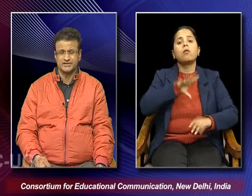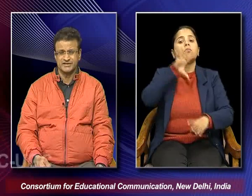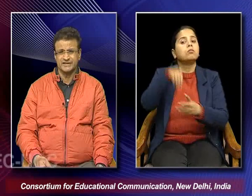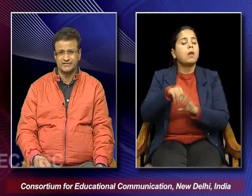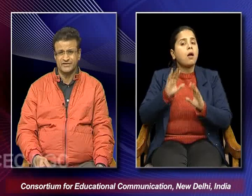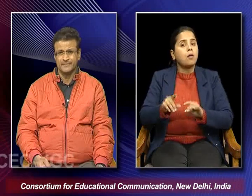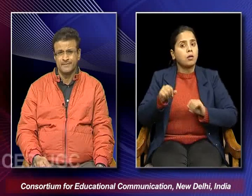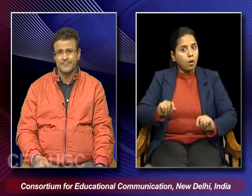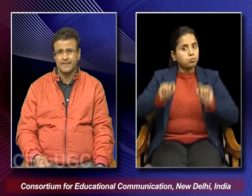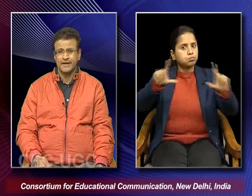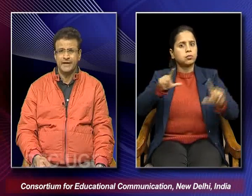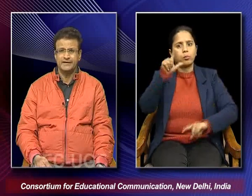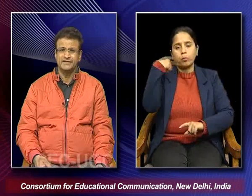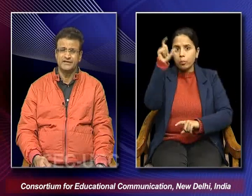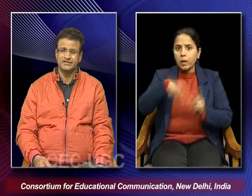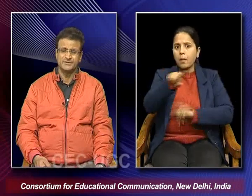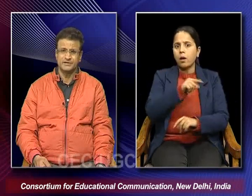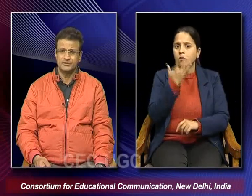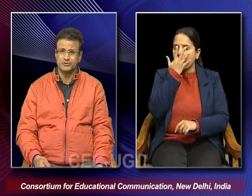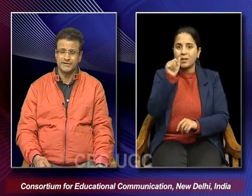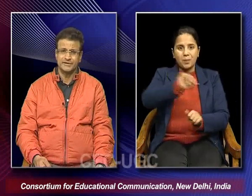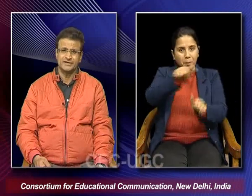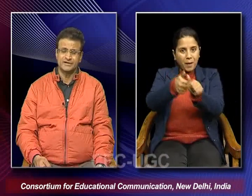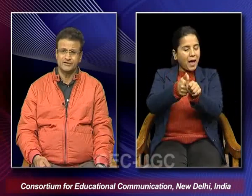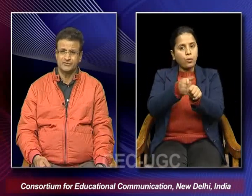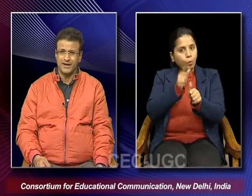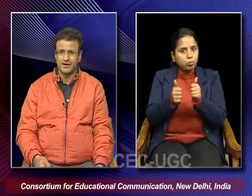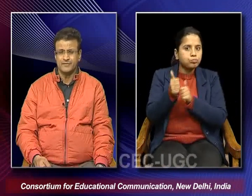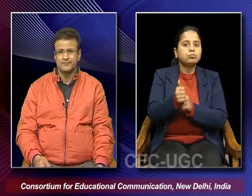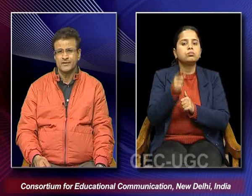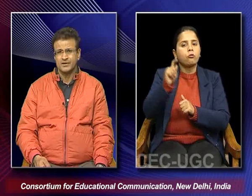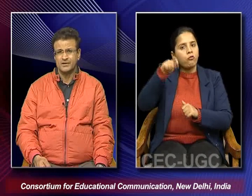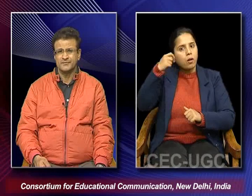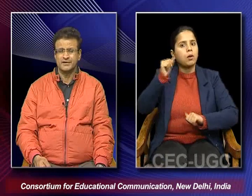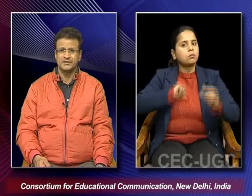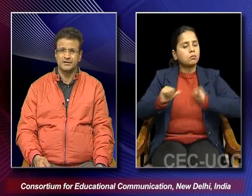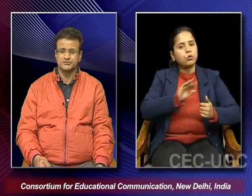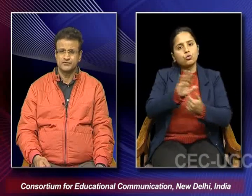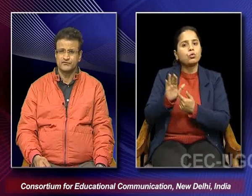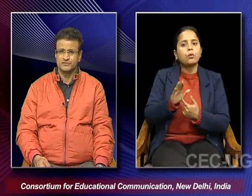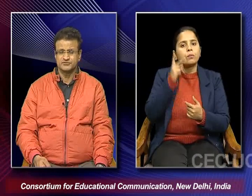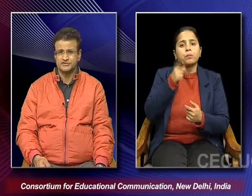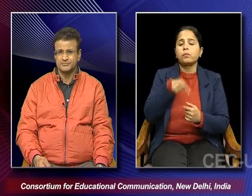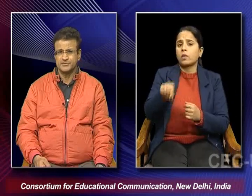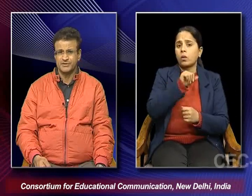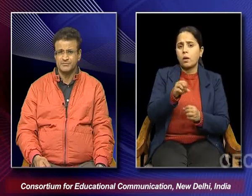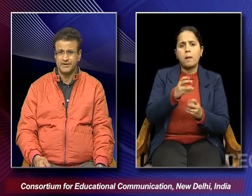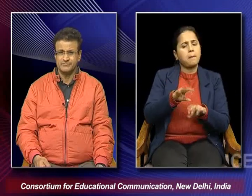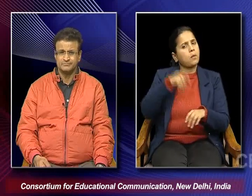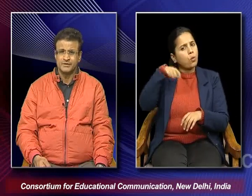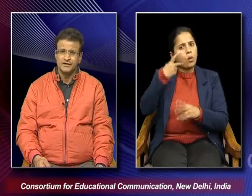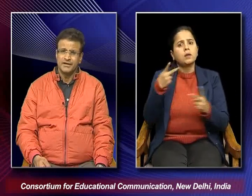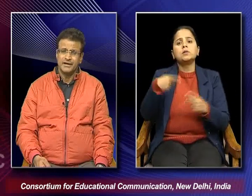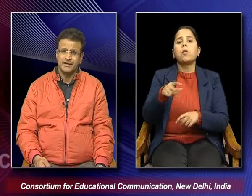the screen that way, and he has been able to create that kind of a mark in terms of the films which have been made by